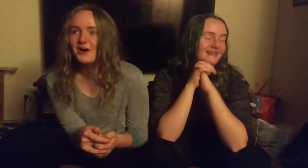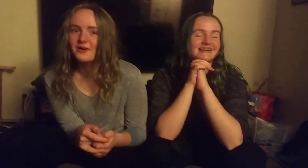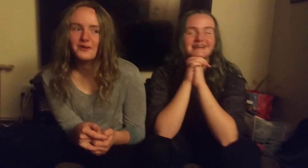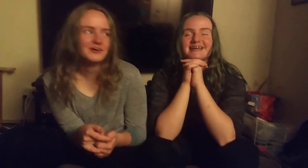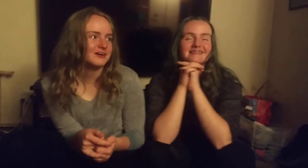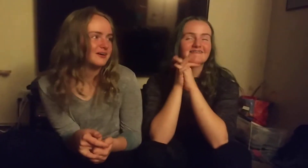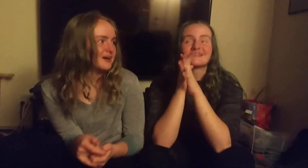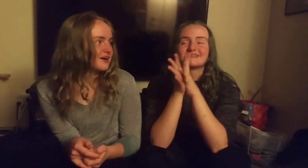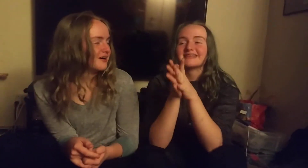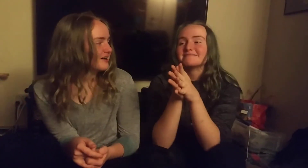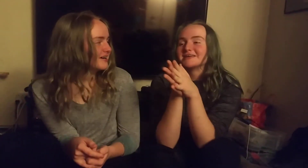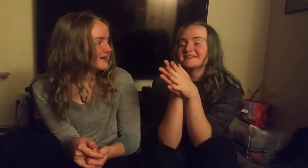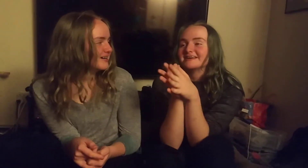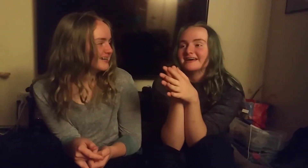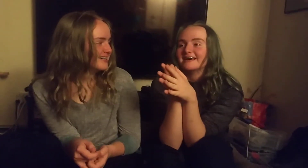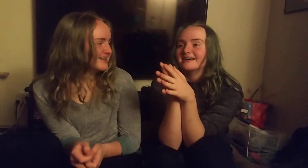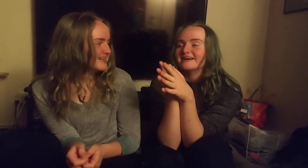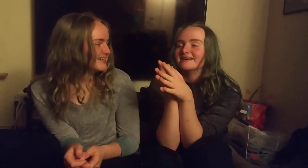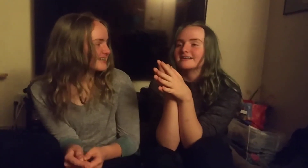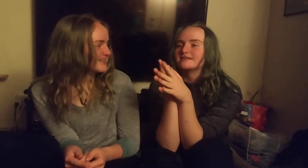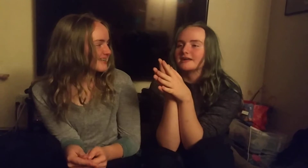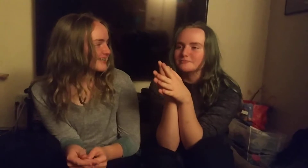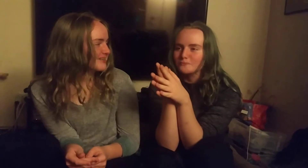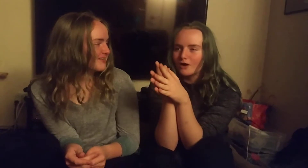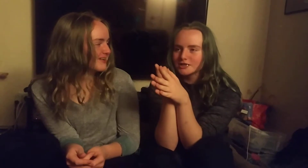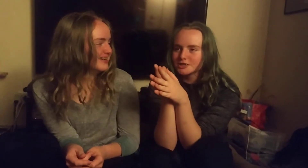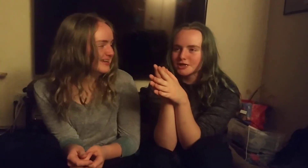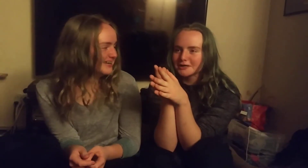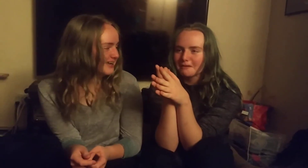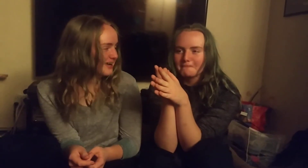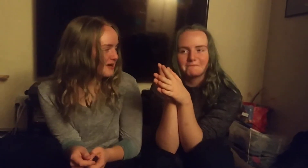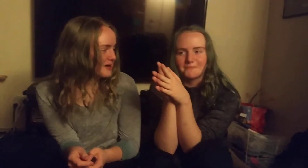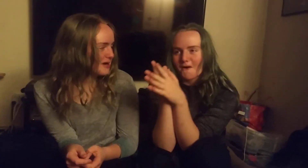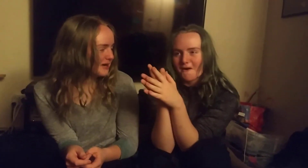no. It's a question. I mean, can water burn?